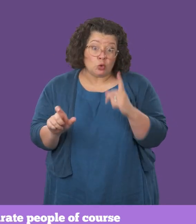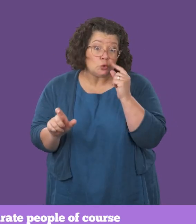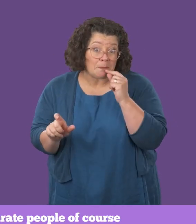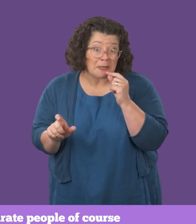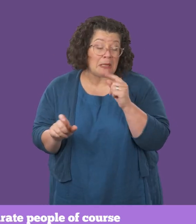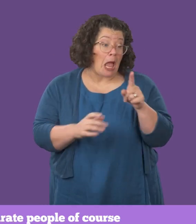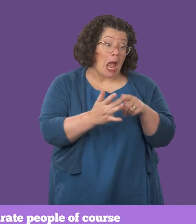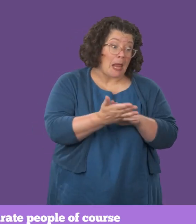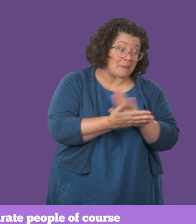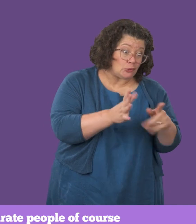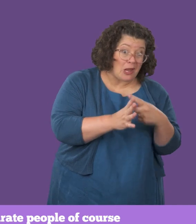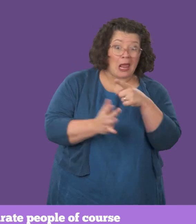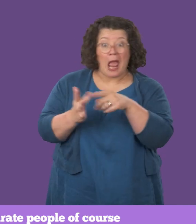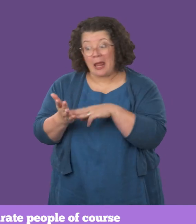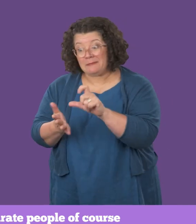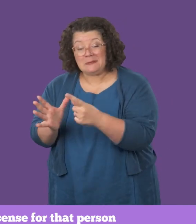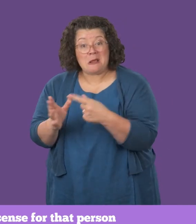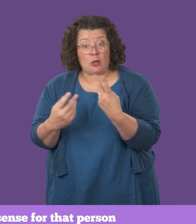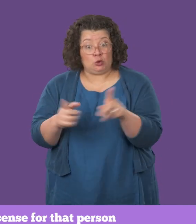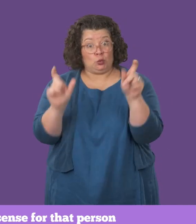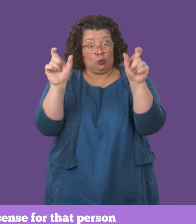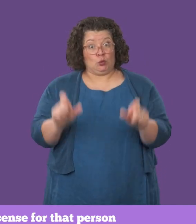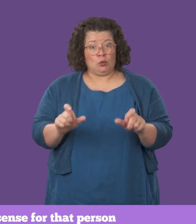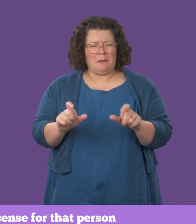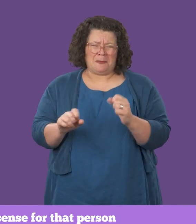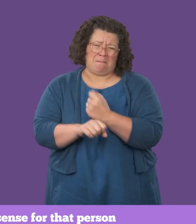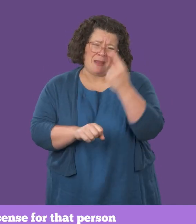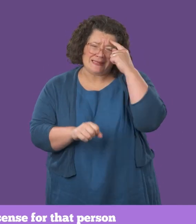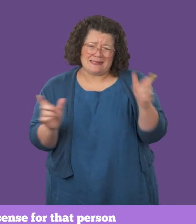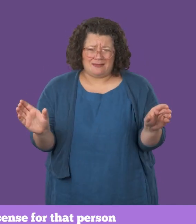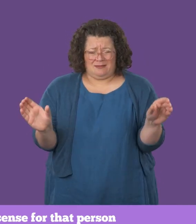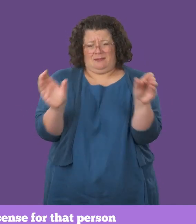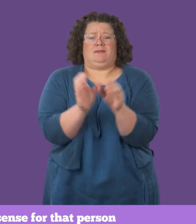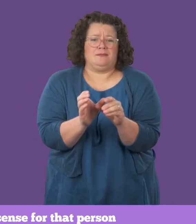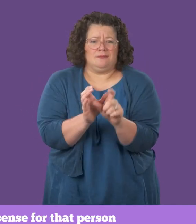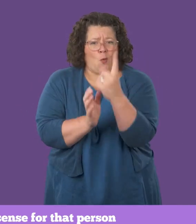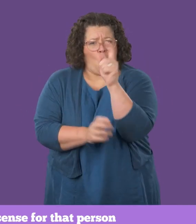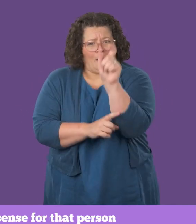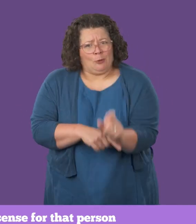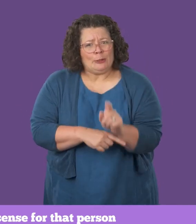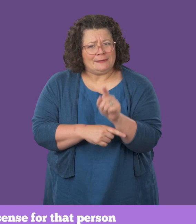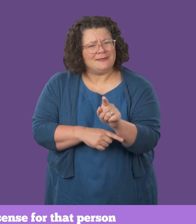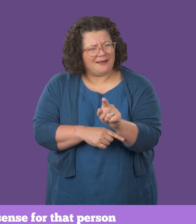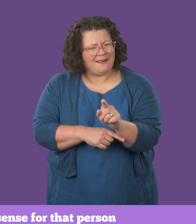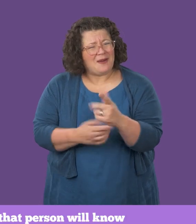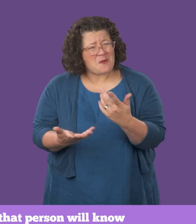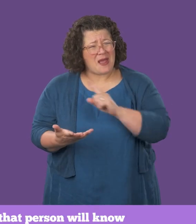an IMHA and a separate IMCA, but it makes a lot more sense for that person to be the same person, mostly because they're going to know